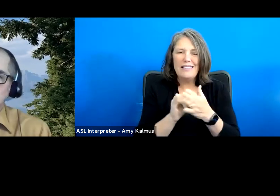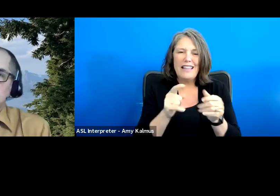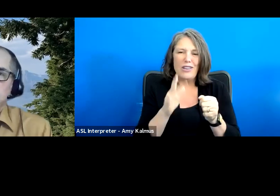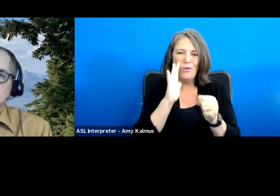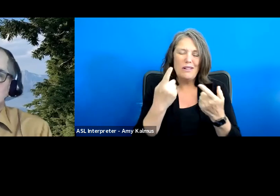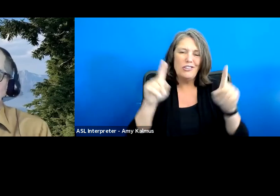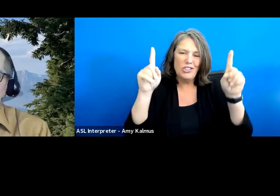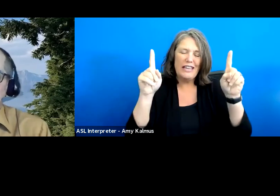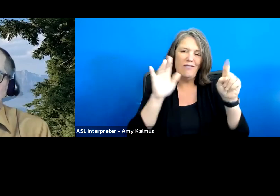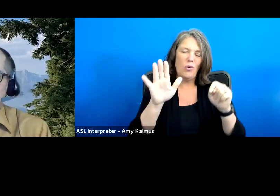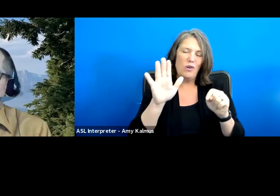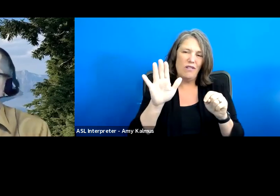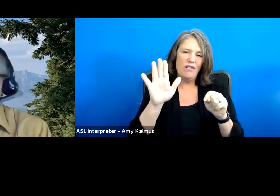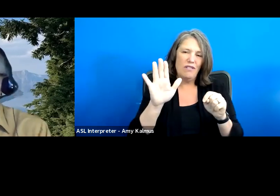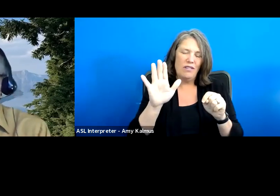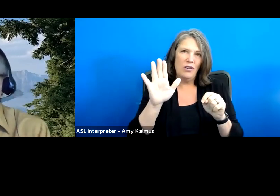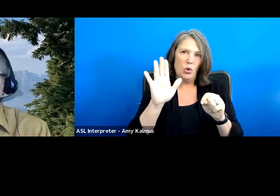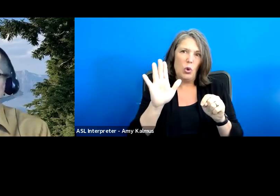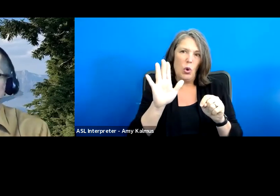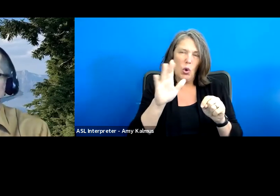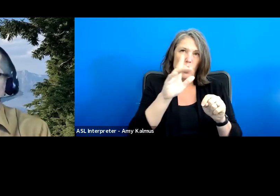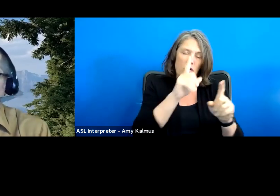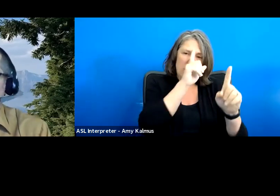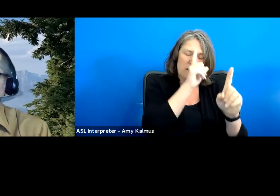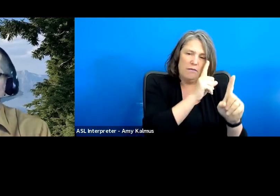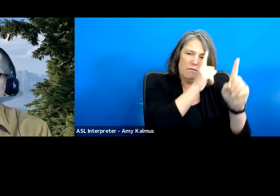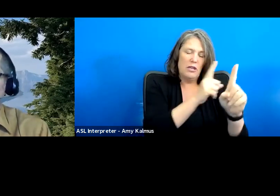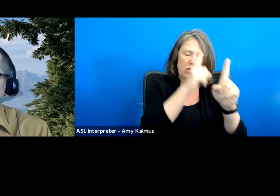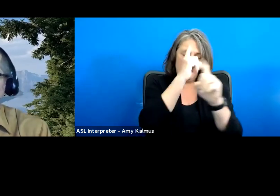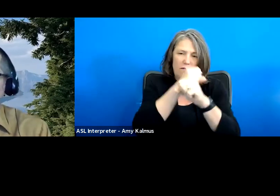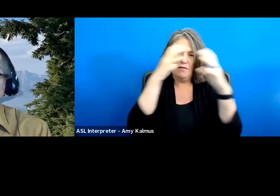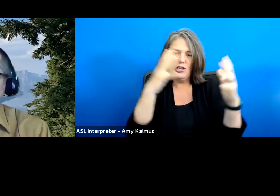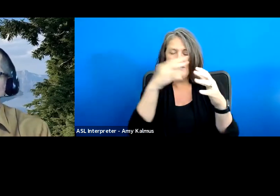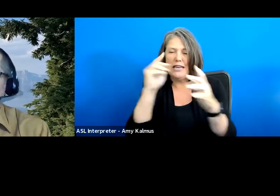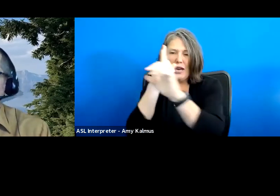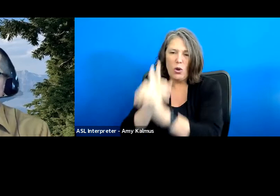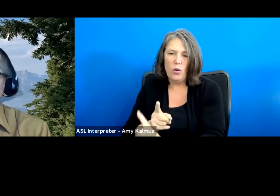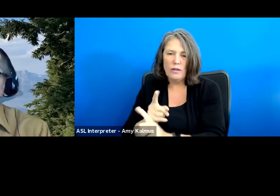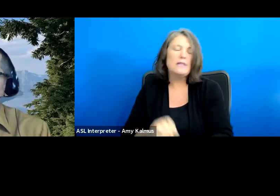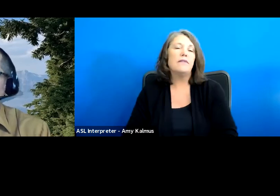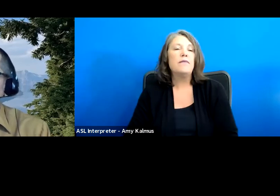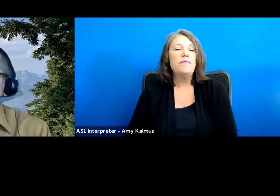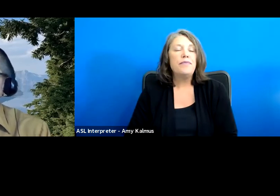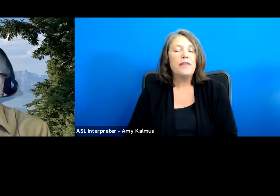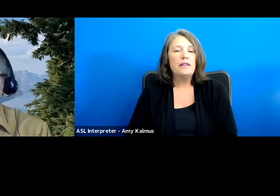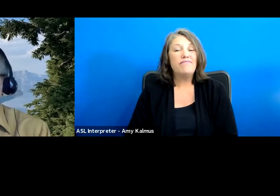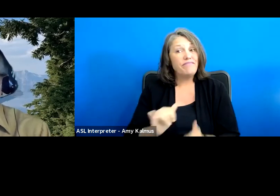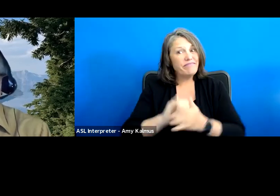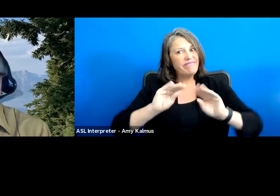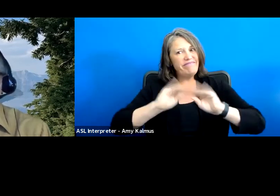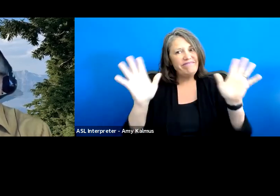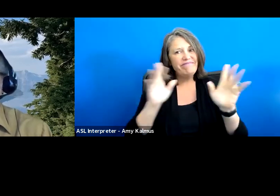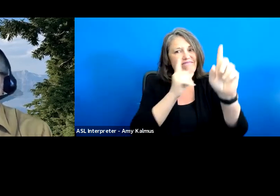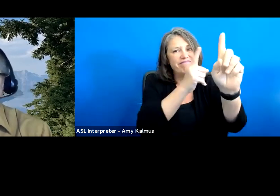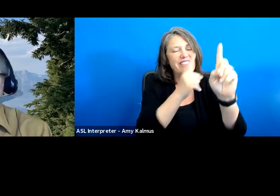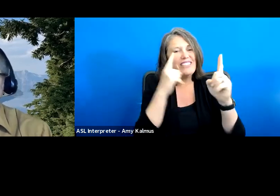achieve your desired mission, vision, and related goals. And this clear mission